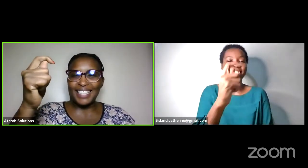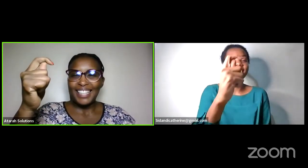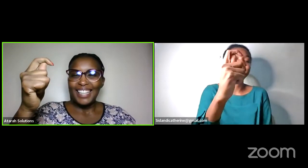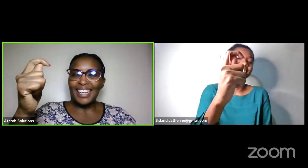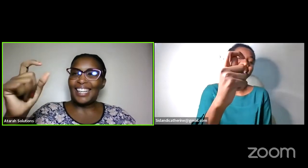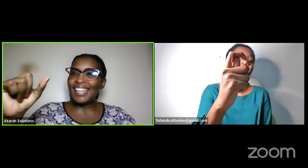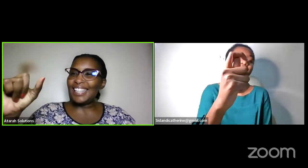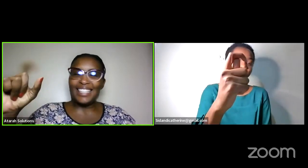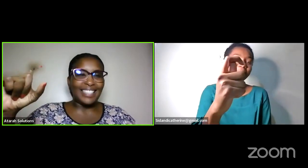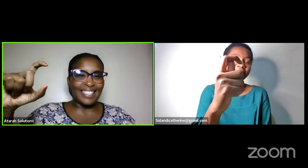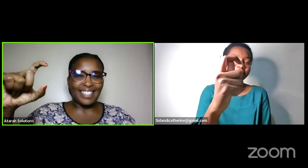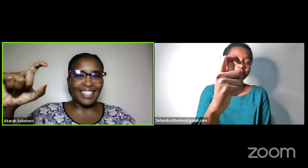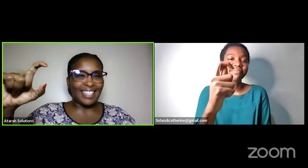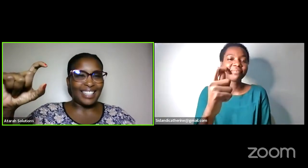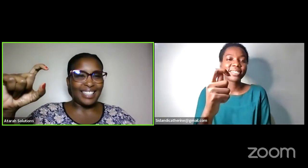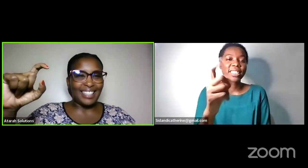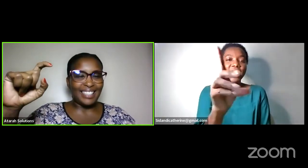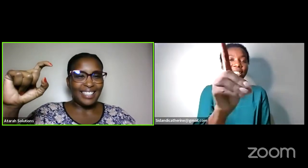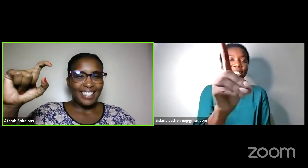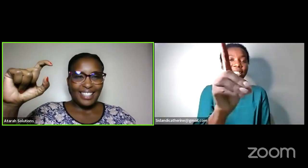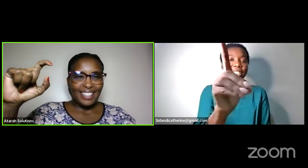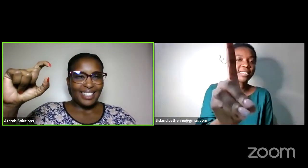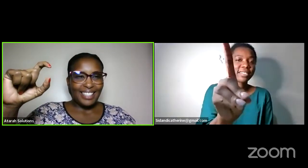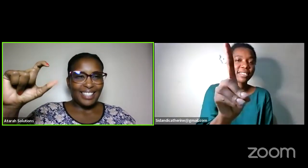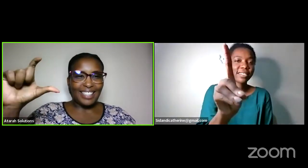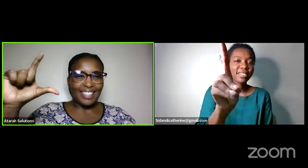That's a T, and D is